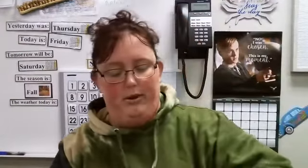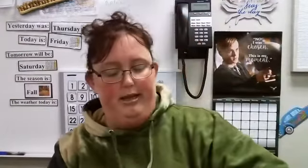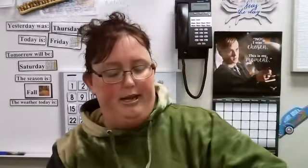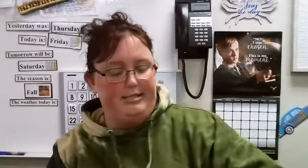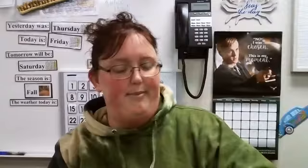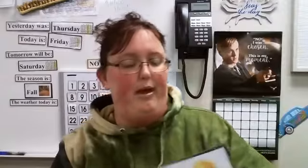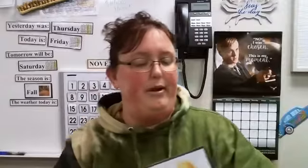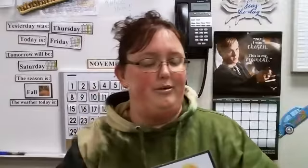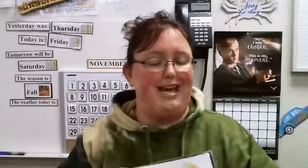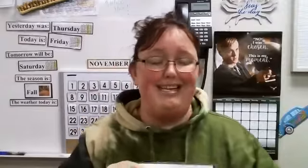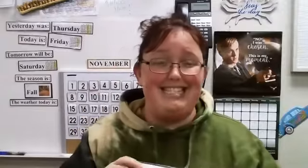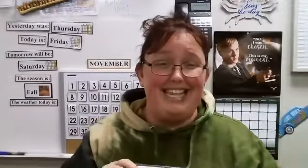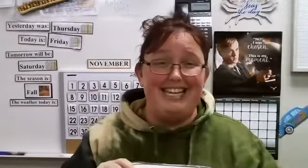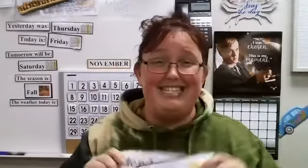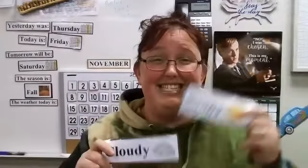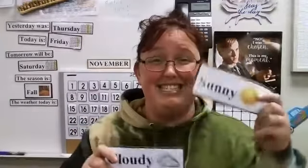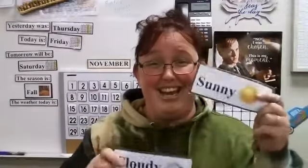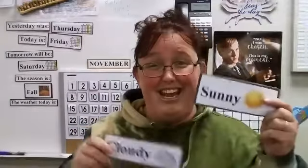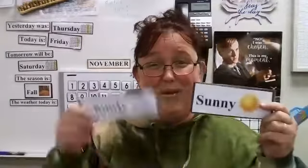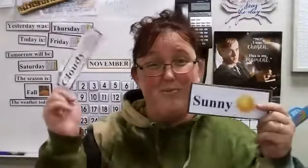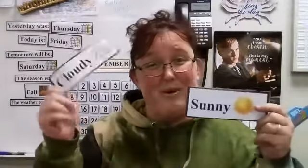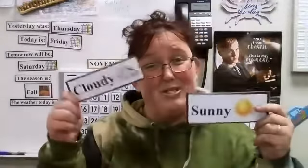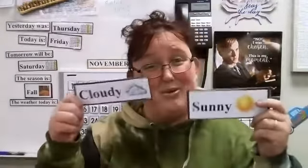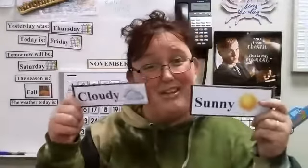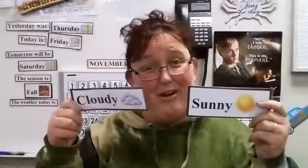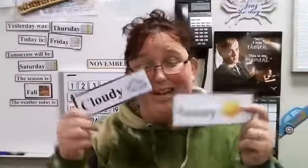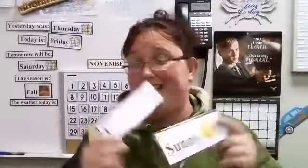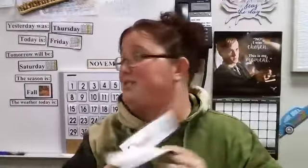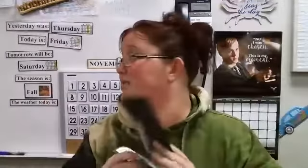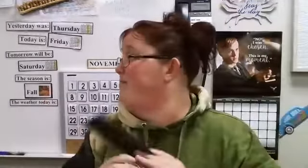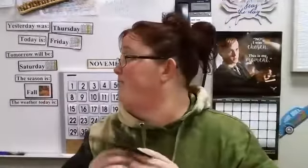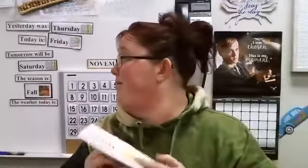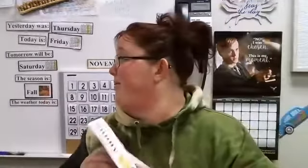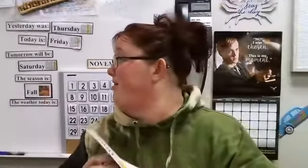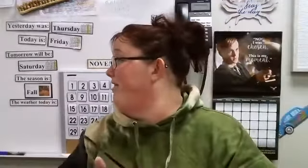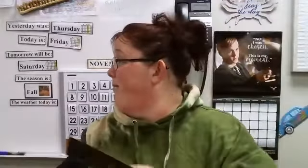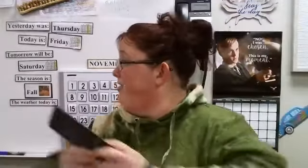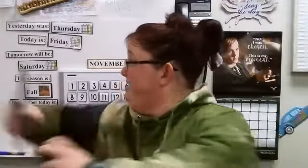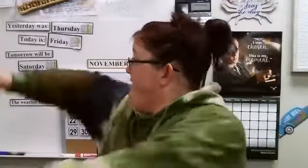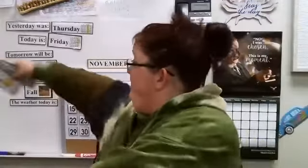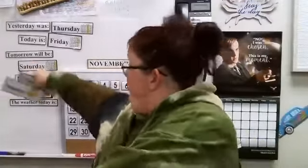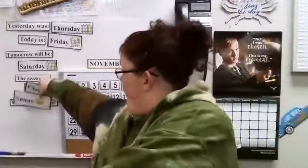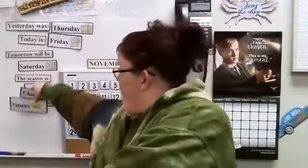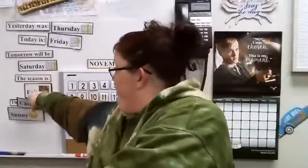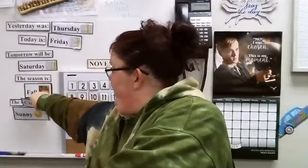When I look outside my windows, I see that it's sunny, but also cloudy. So we probably call that partly sunny or partly